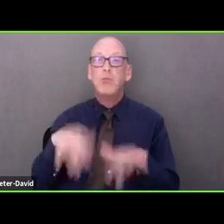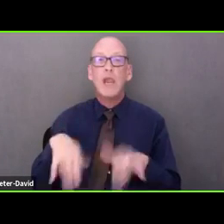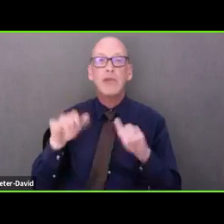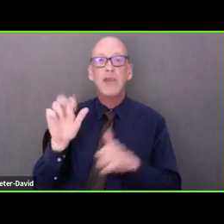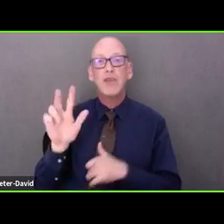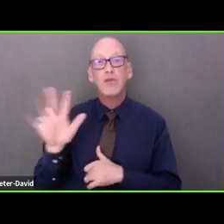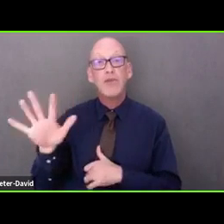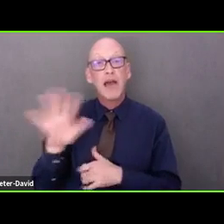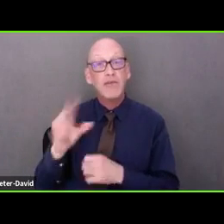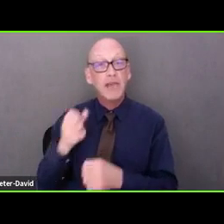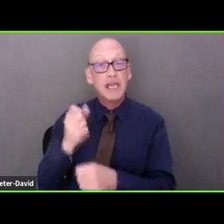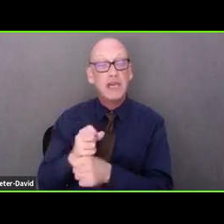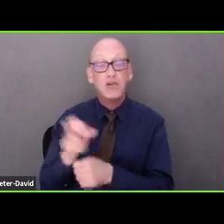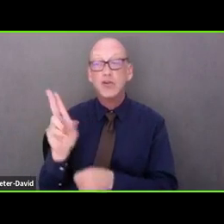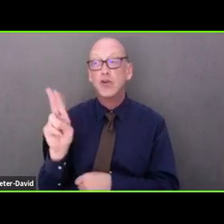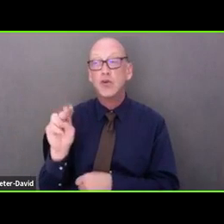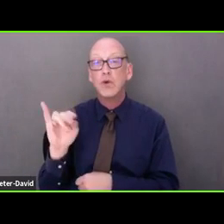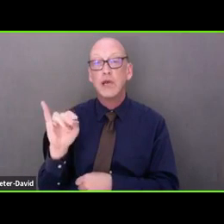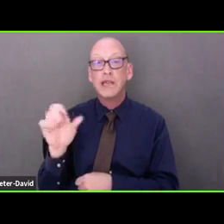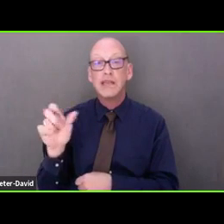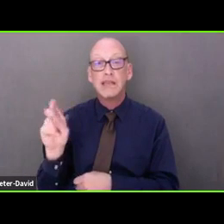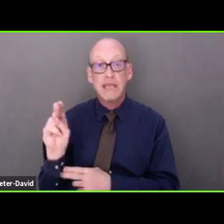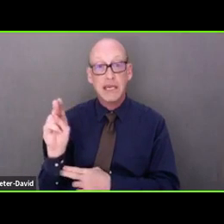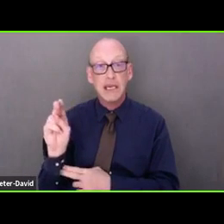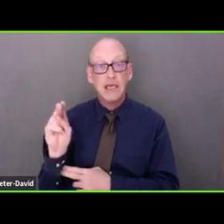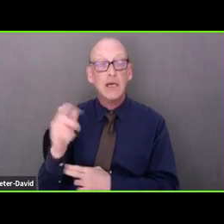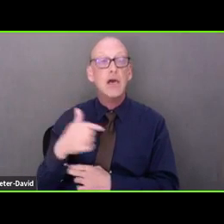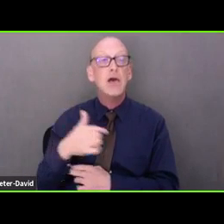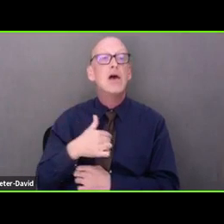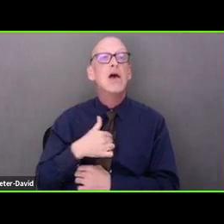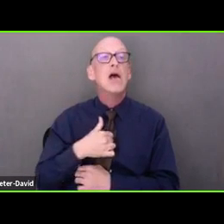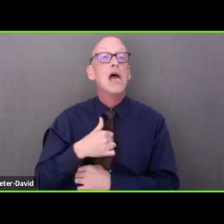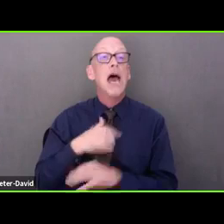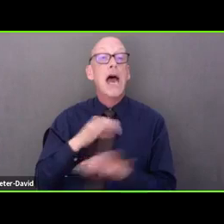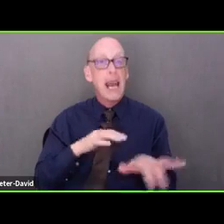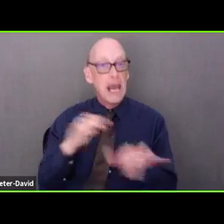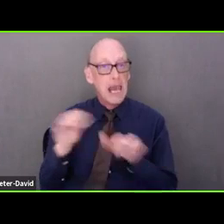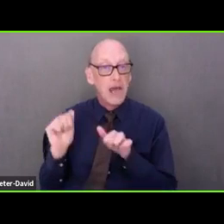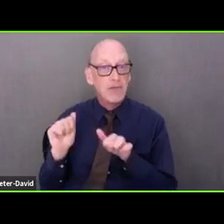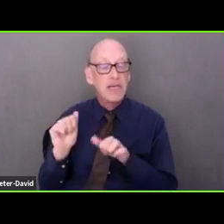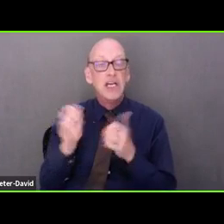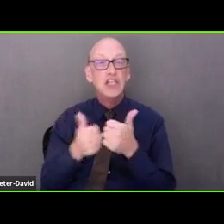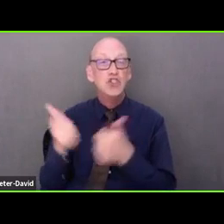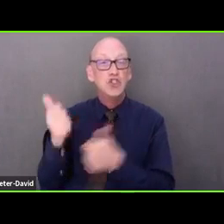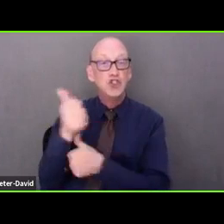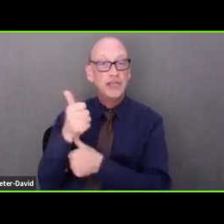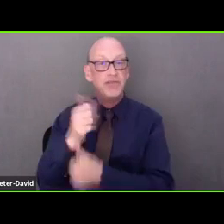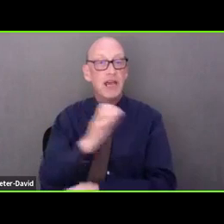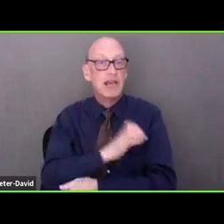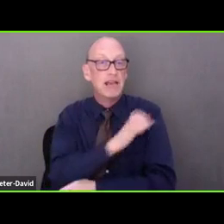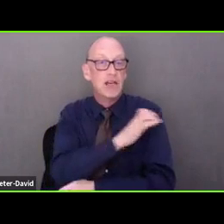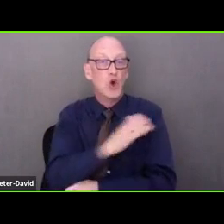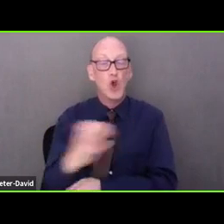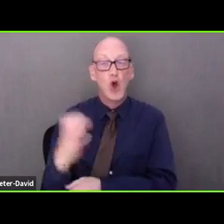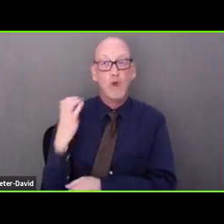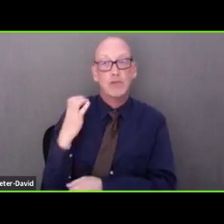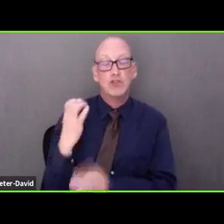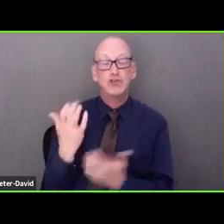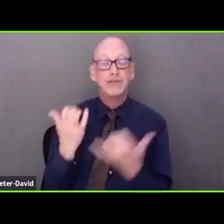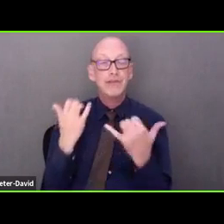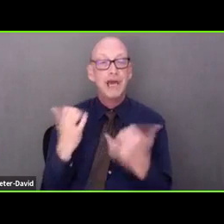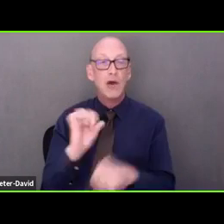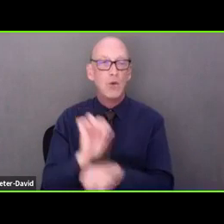years at Unison in various capacities, and I left as a chief clinical officer. And I'm now